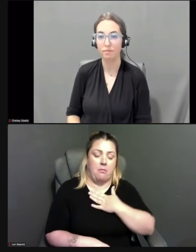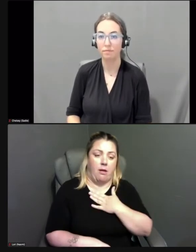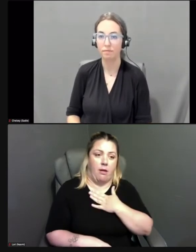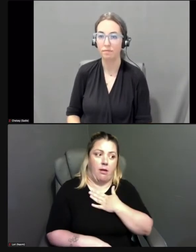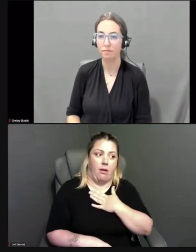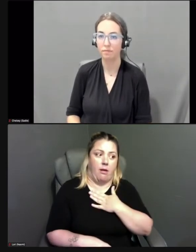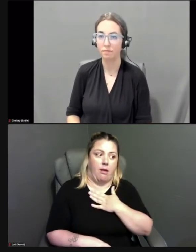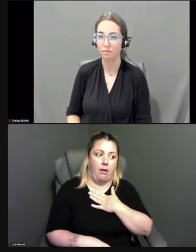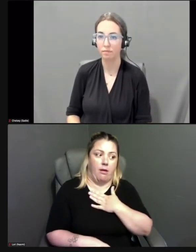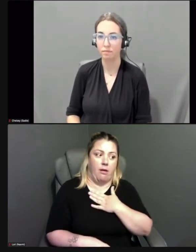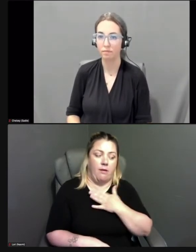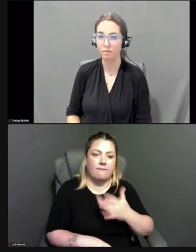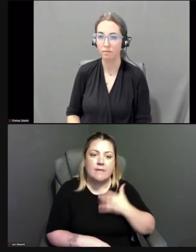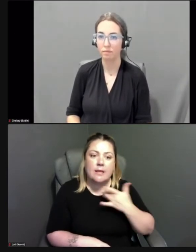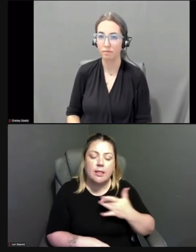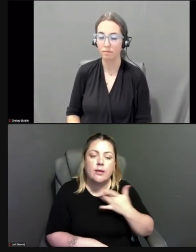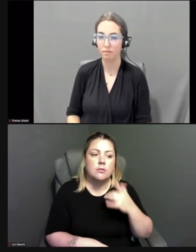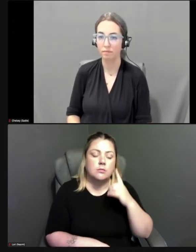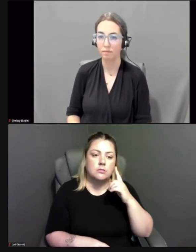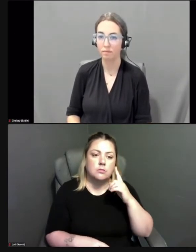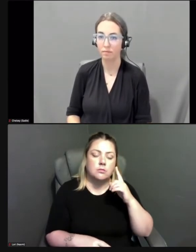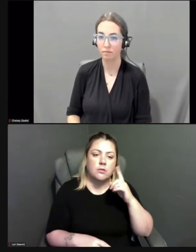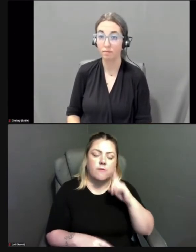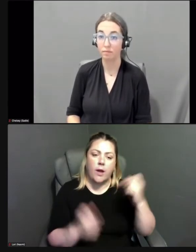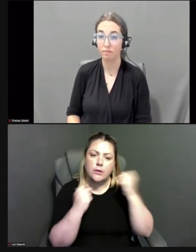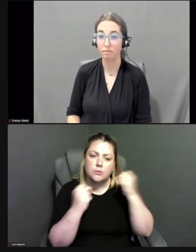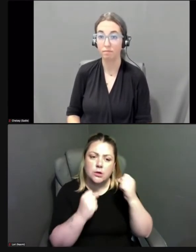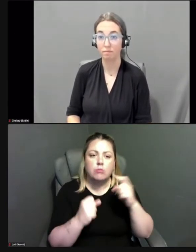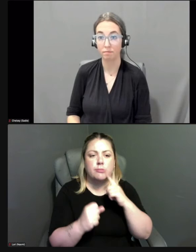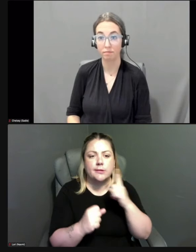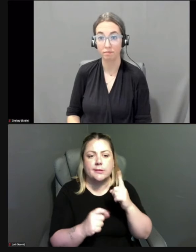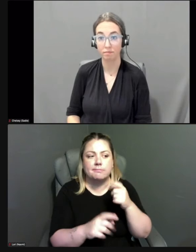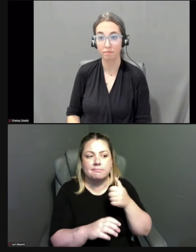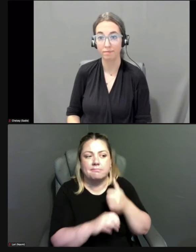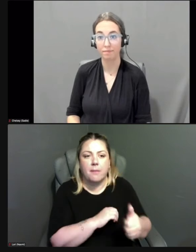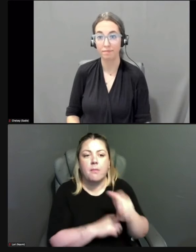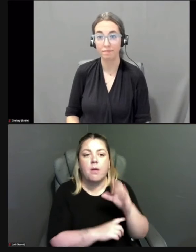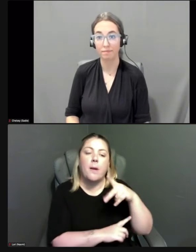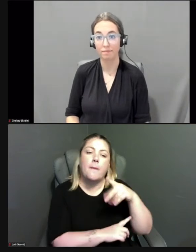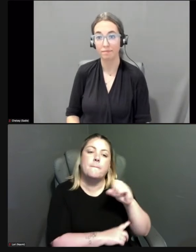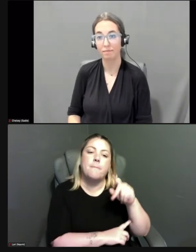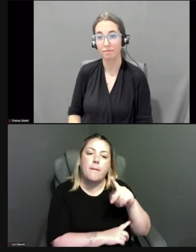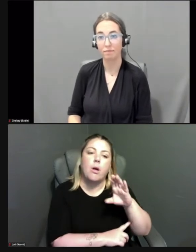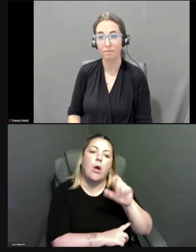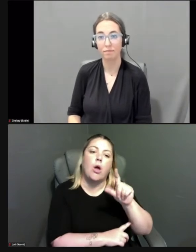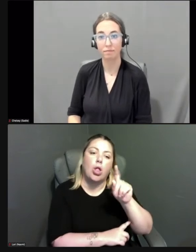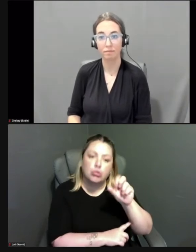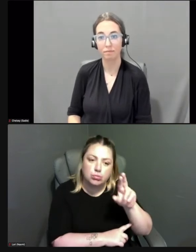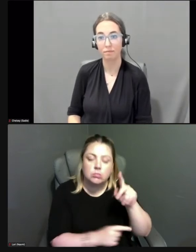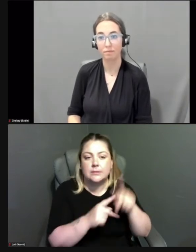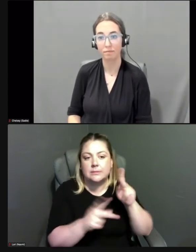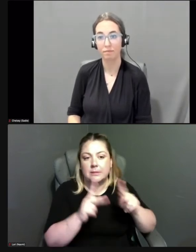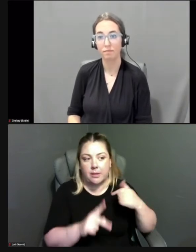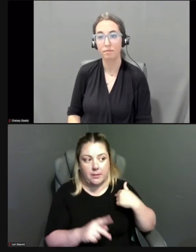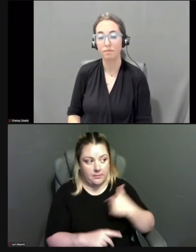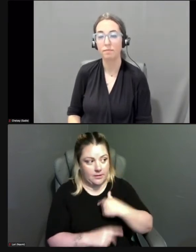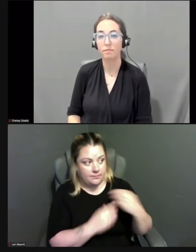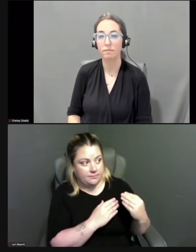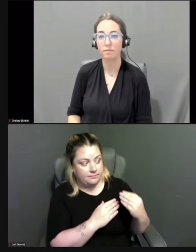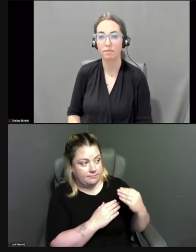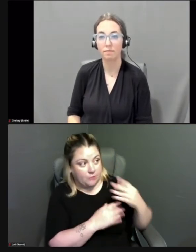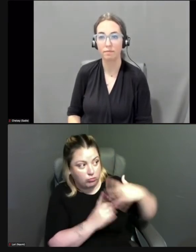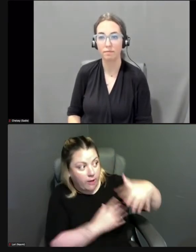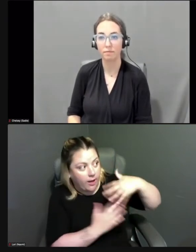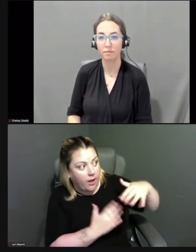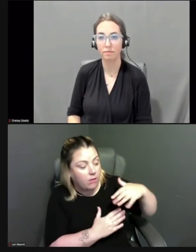life, but also pop culture or whatever. Yeah. Do you have any recollection or any understanding of where you got the sense of